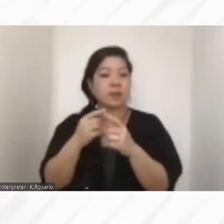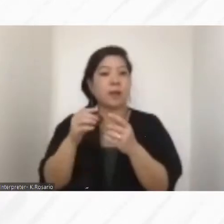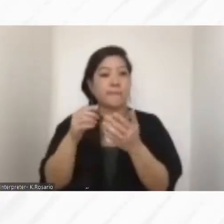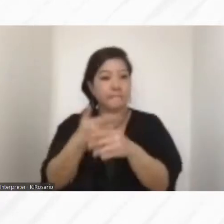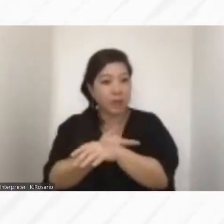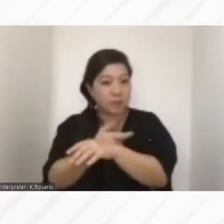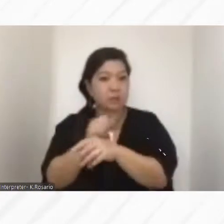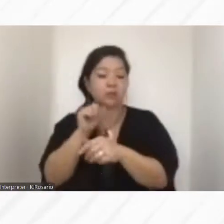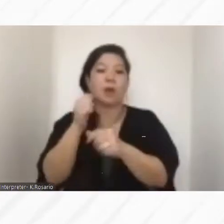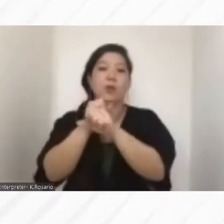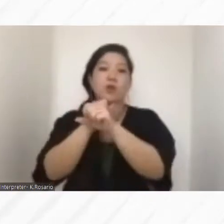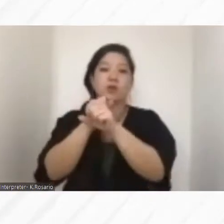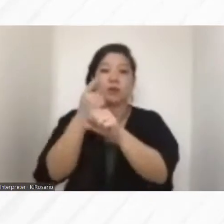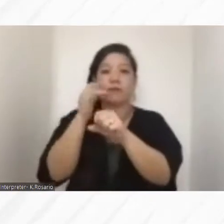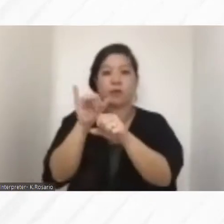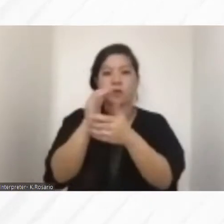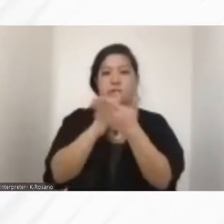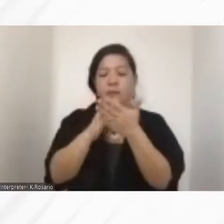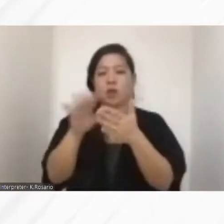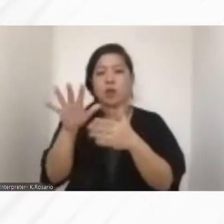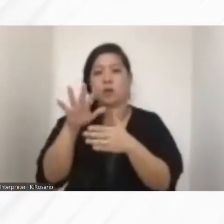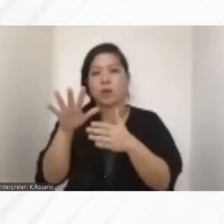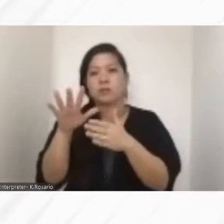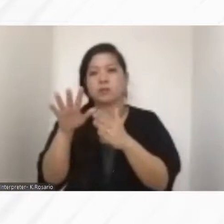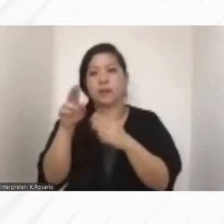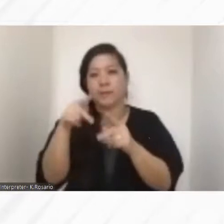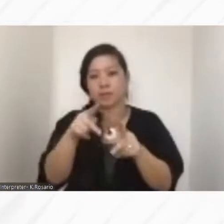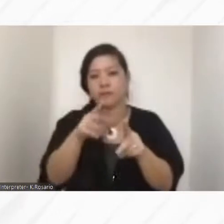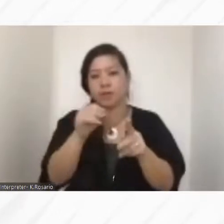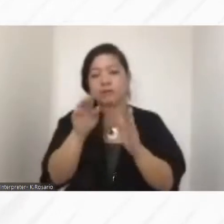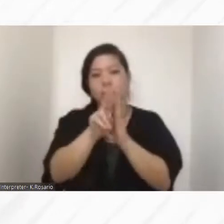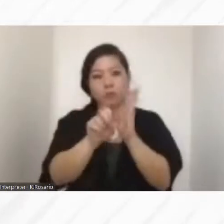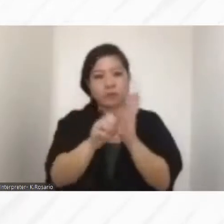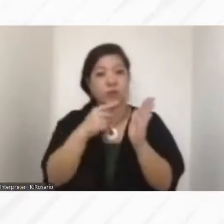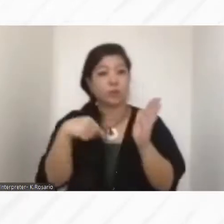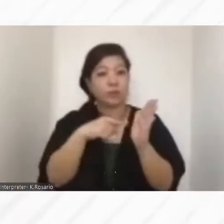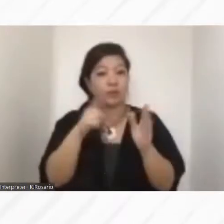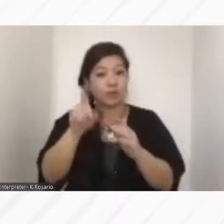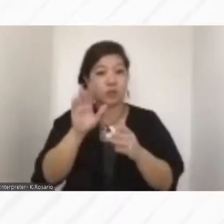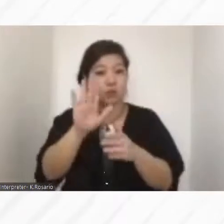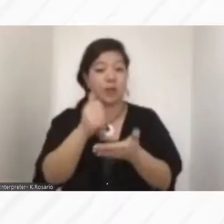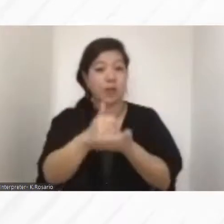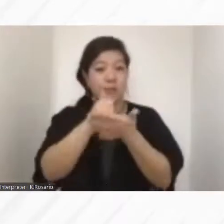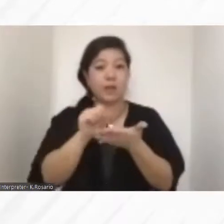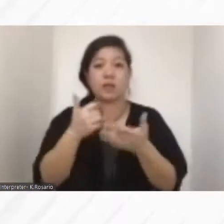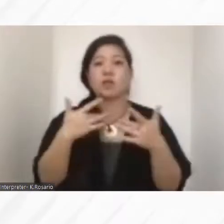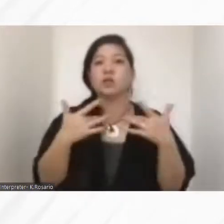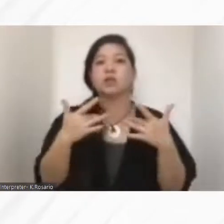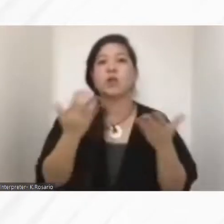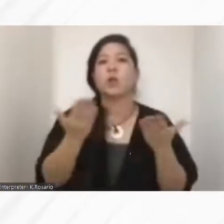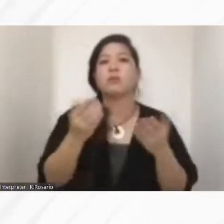extending protection from COVID-19 across the continent and the Pacific. And we'll need your help to seek out and address any concerns among